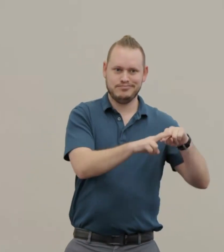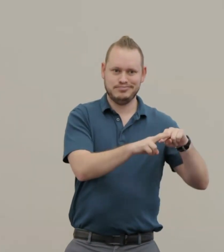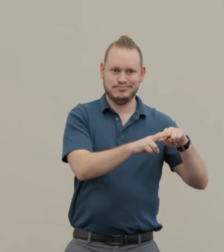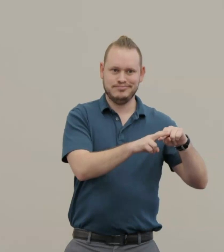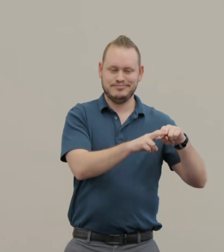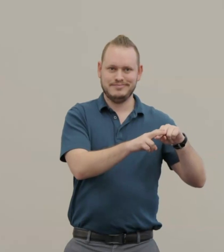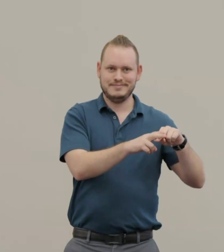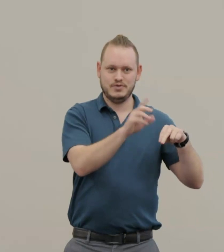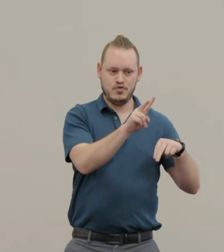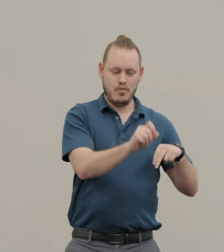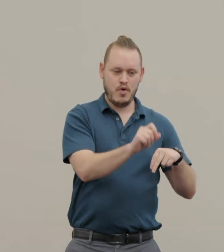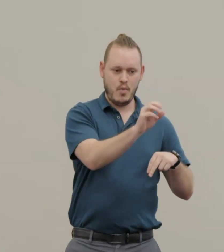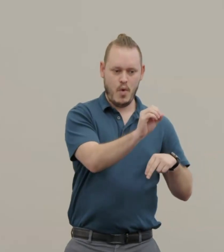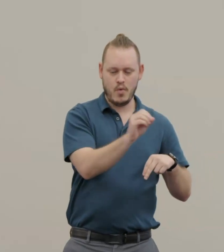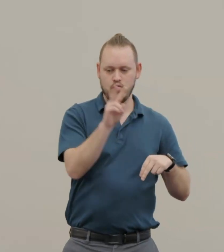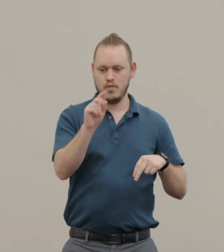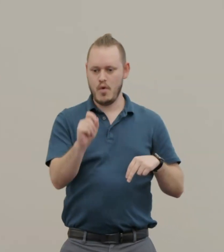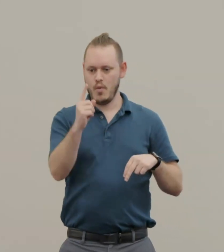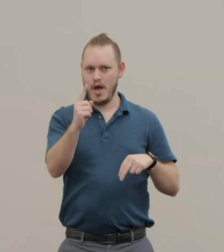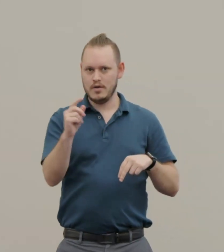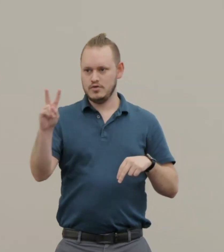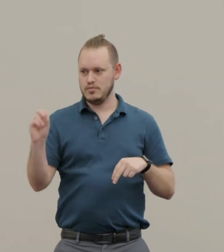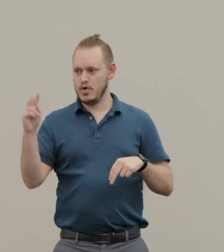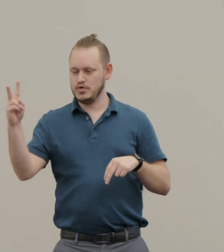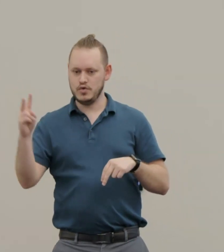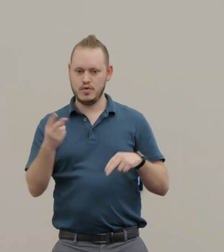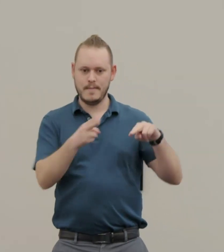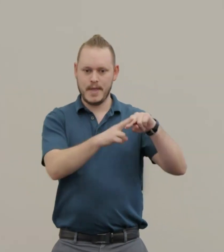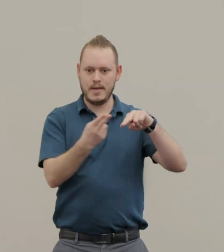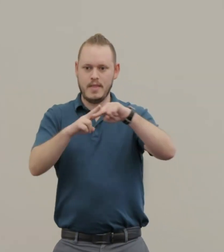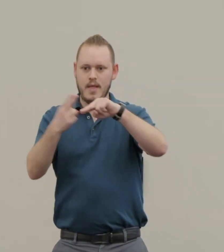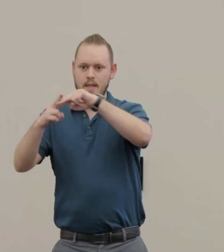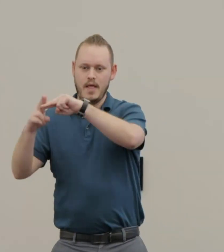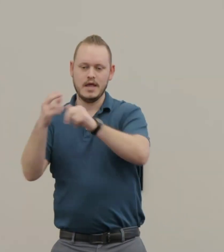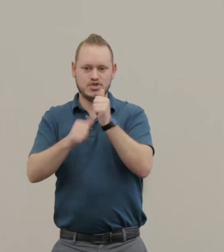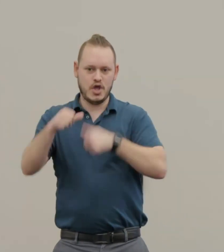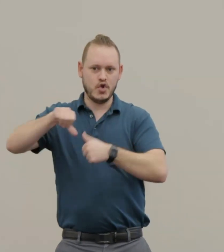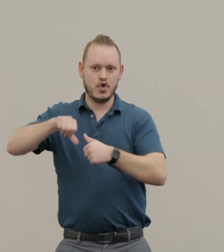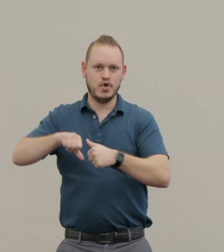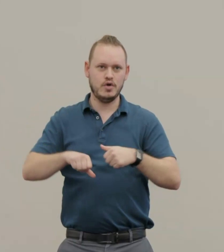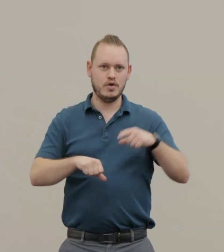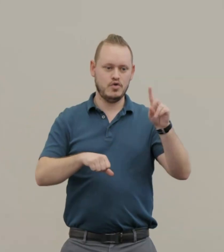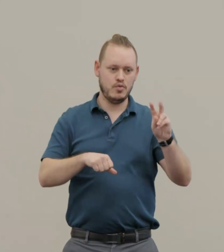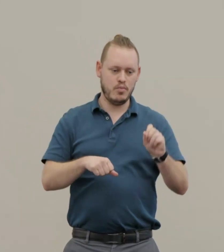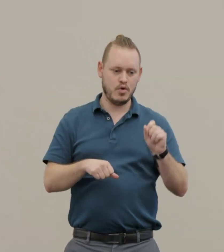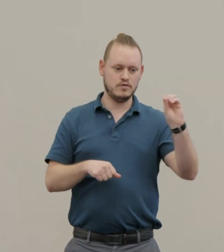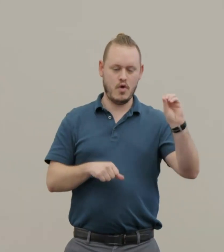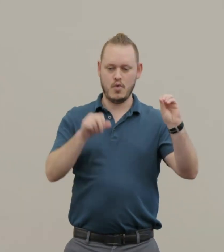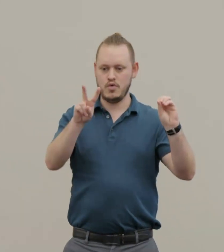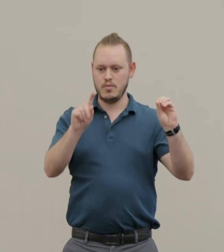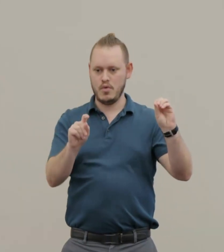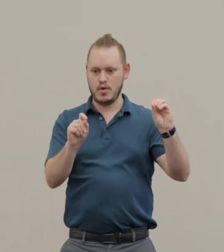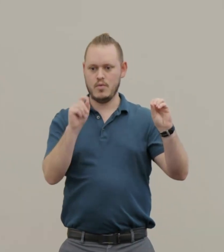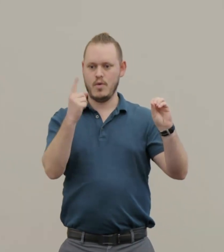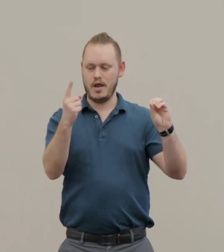other. So the versions of WCAG that are outlined here on this slide, 2.0, 2.1, 2.2, build upon each